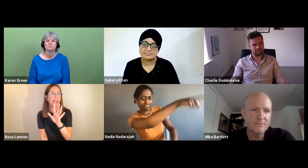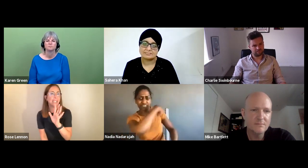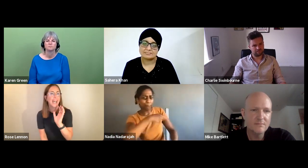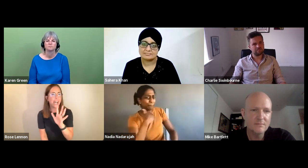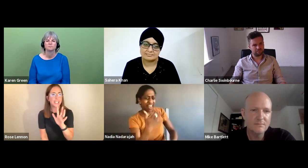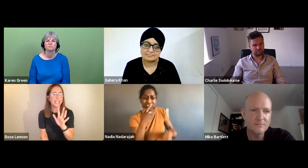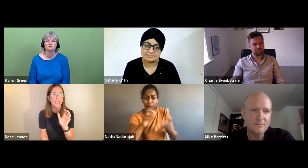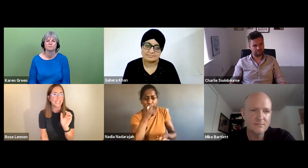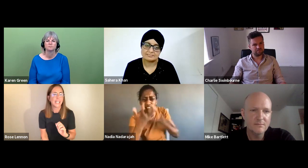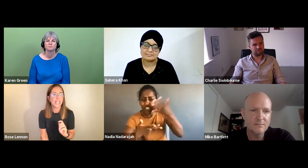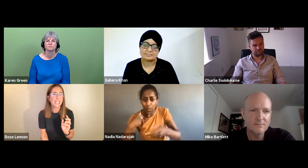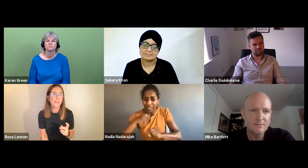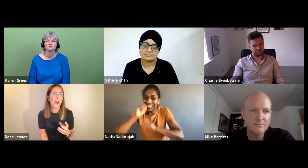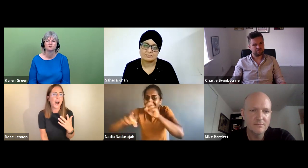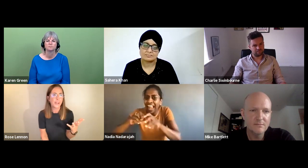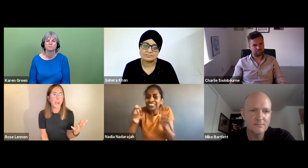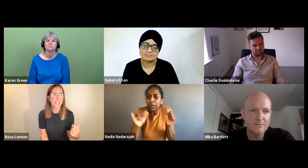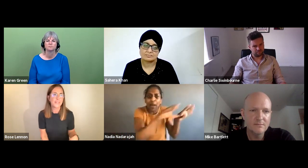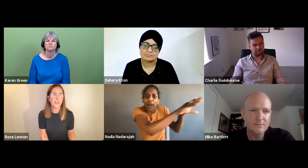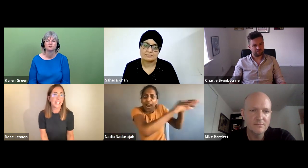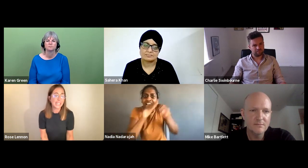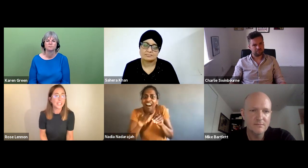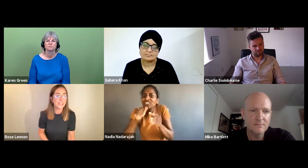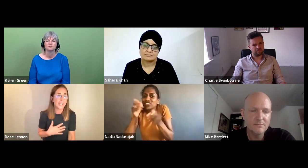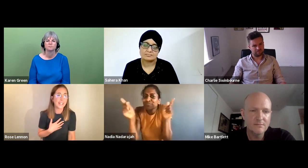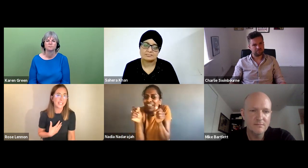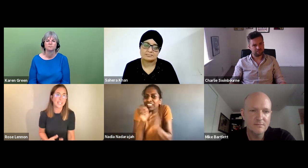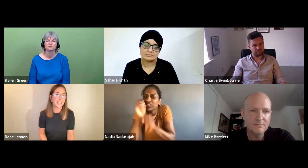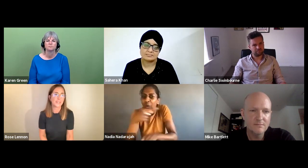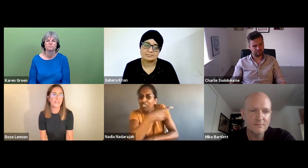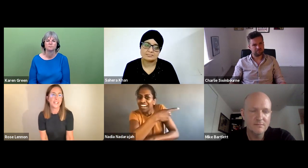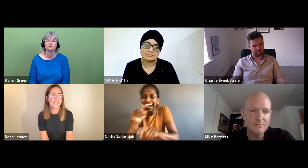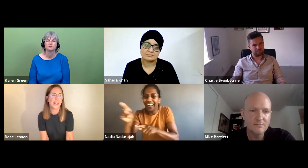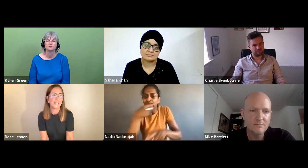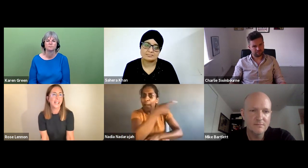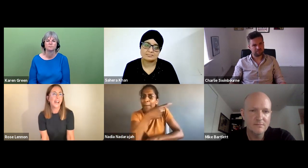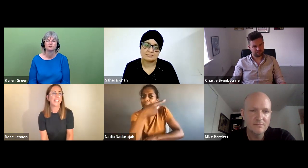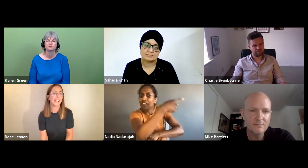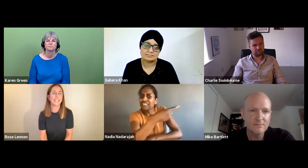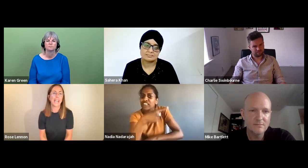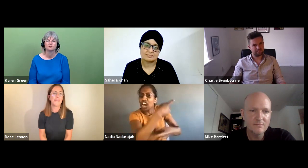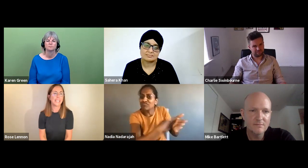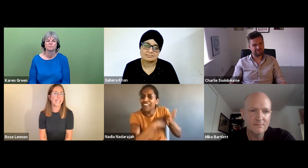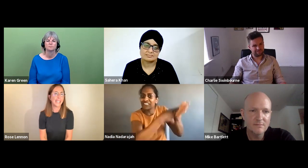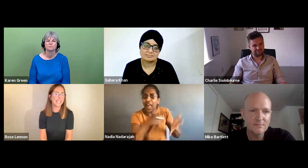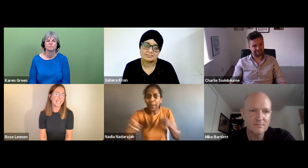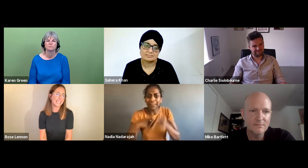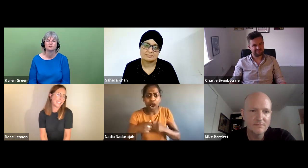and actually thinking about other ways of doing it, including us as the deaf community. I mean, I came in and